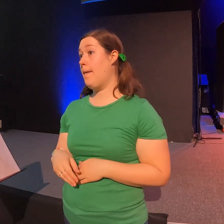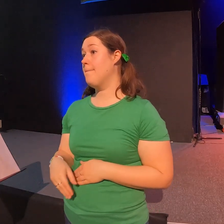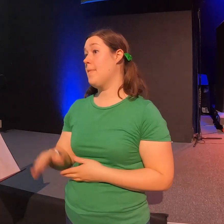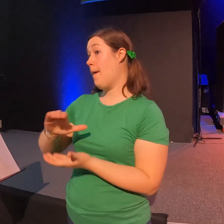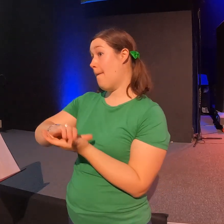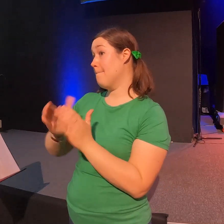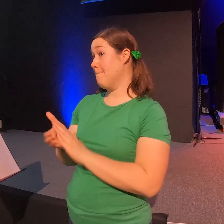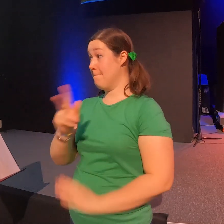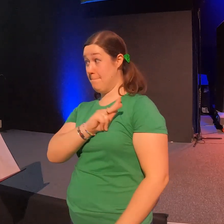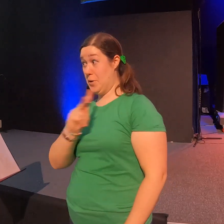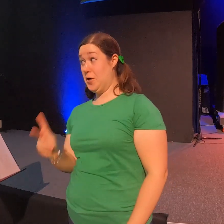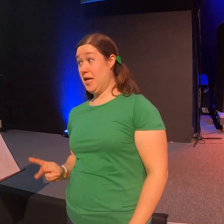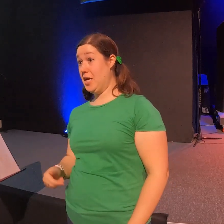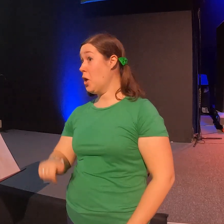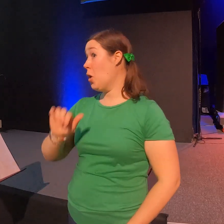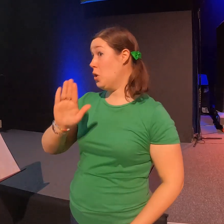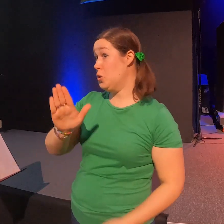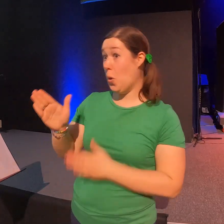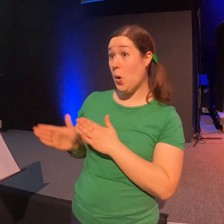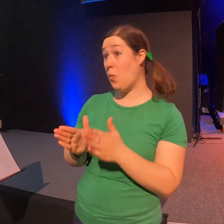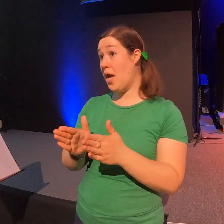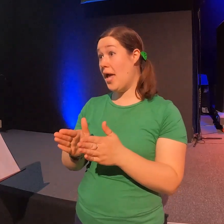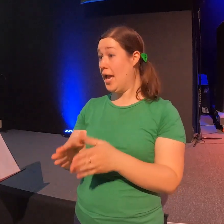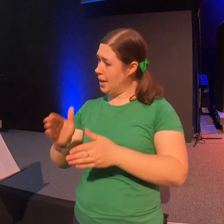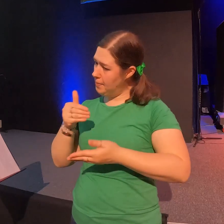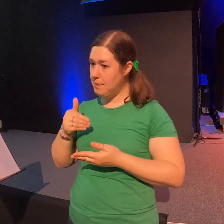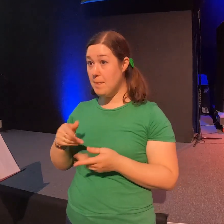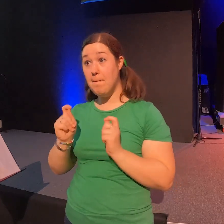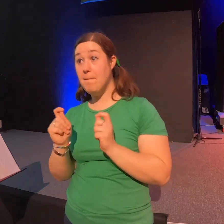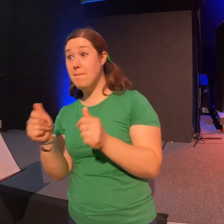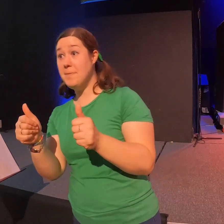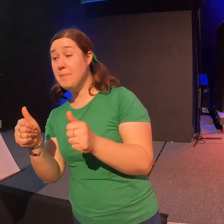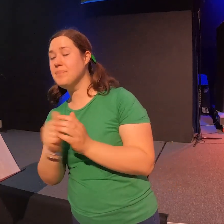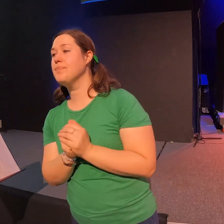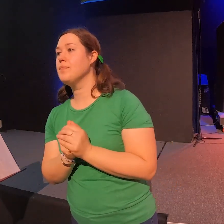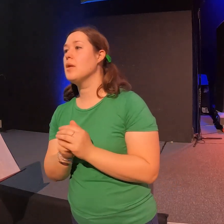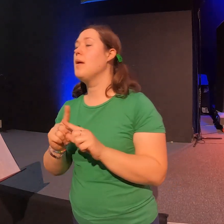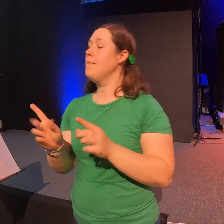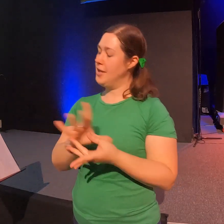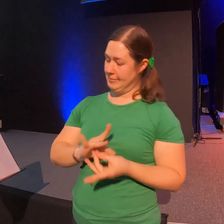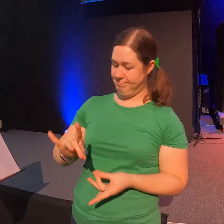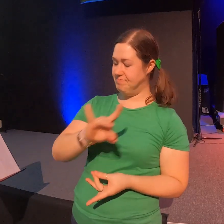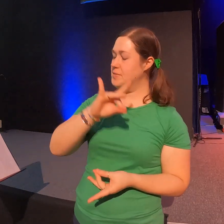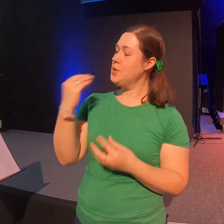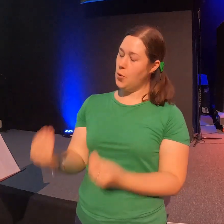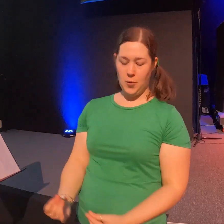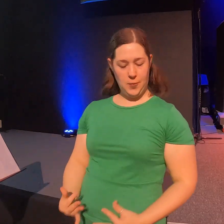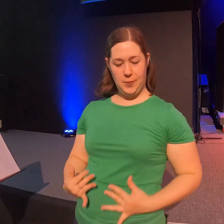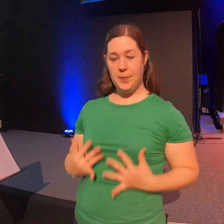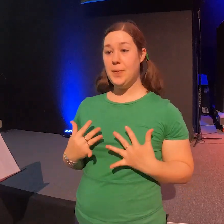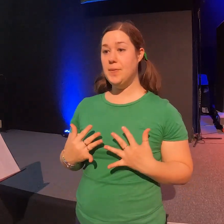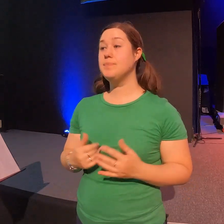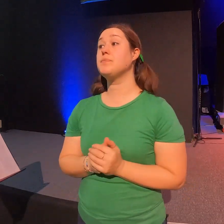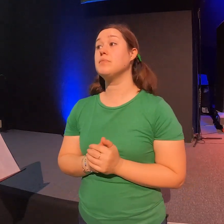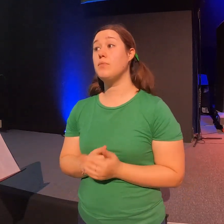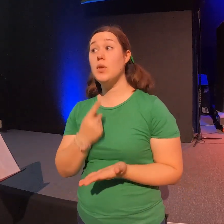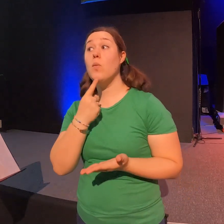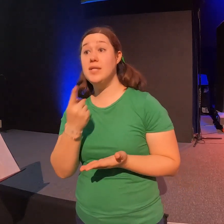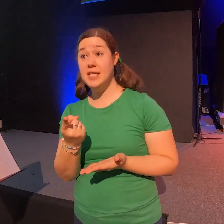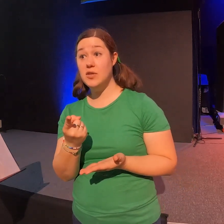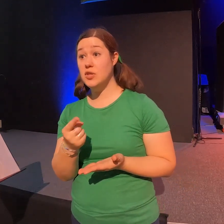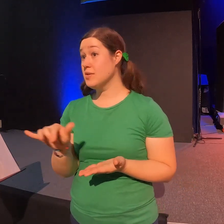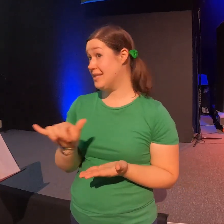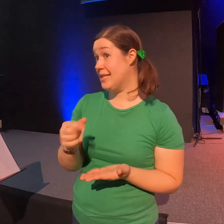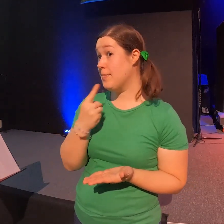But the Spirit prevailed. But what I did say, what I did tell her, is what I've told you before, oftentimes when I run across those